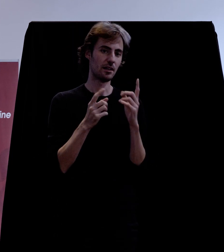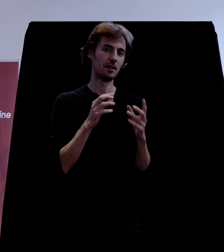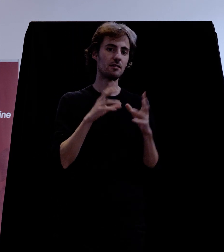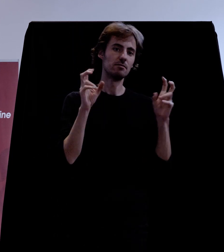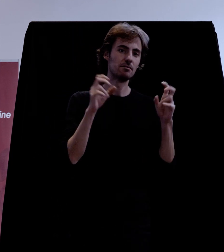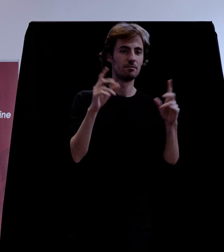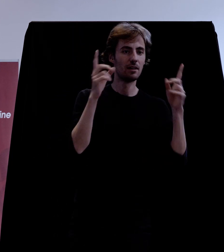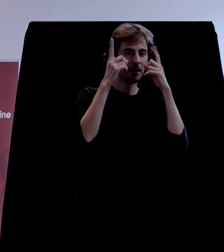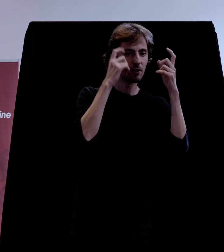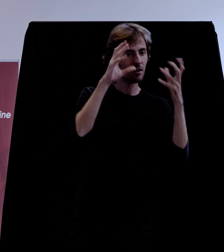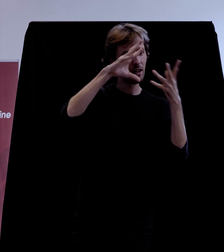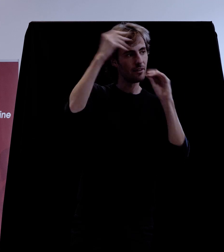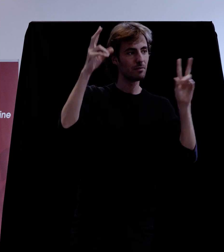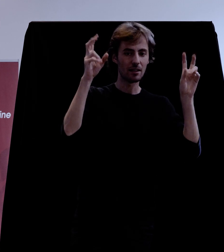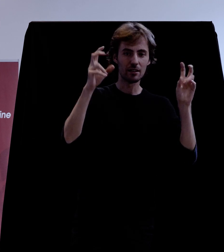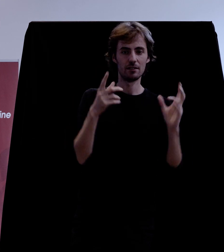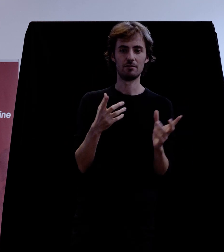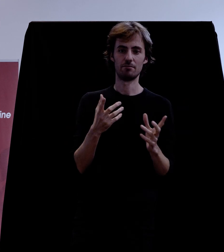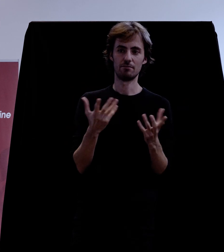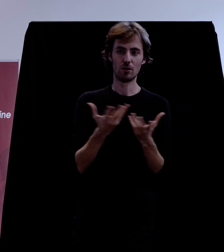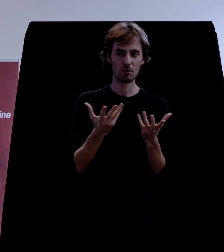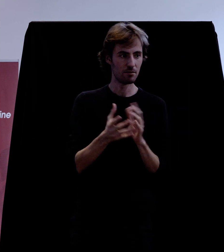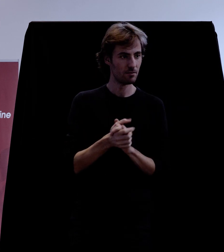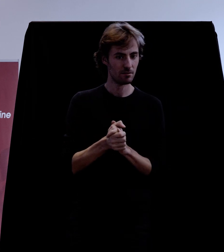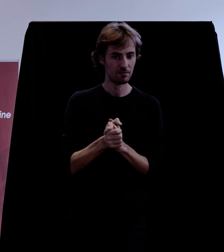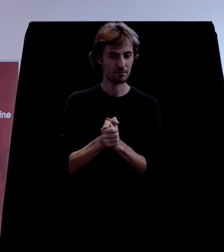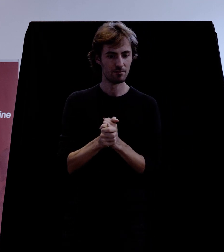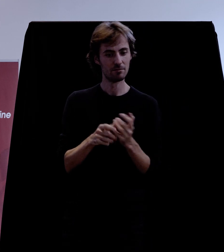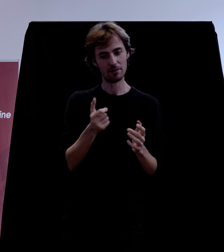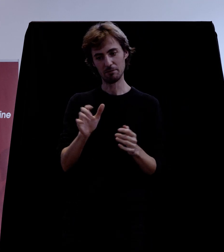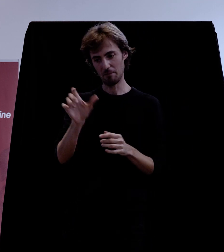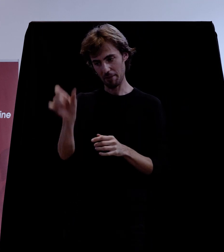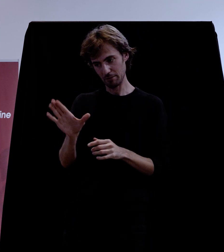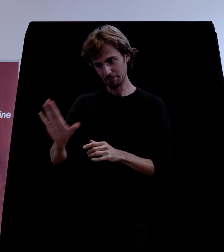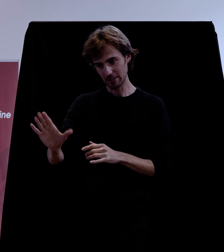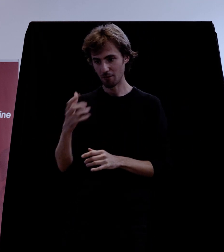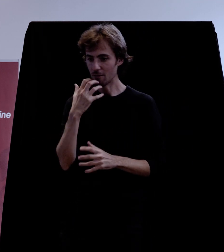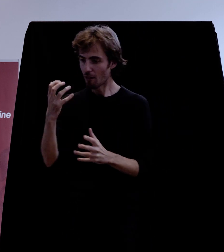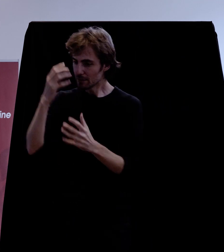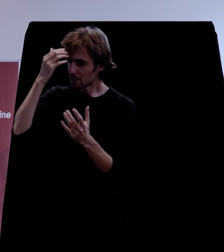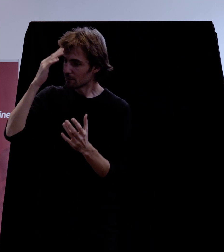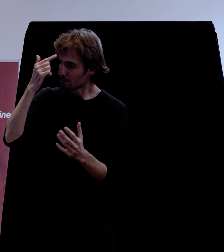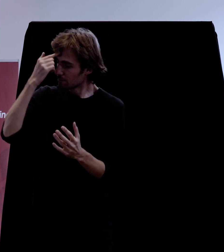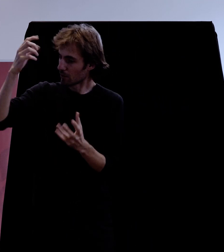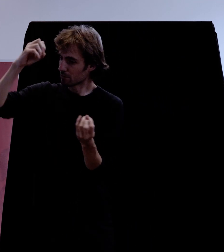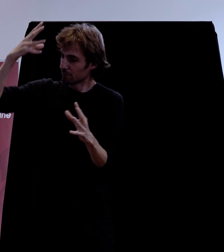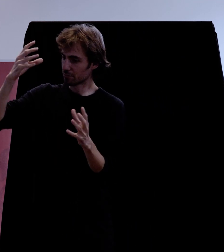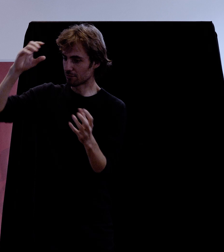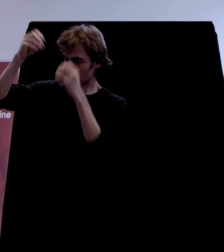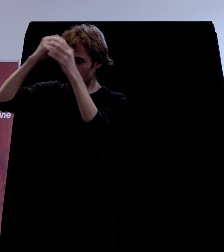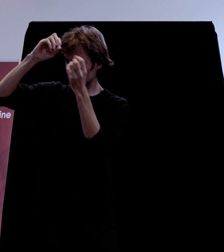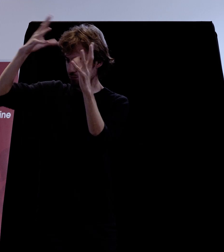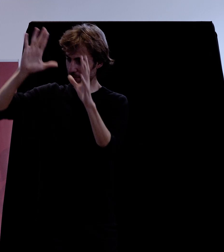have their own intentions, their own thoughts, their own goals, their own